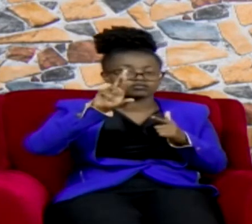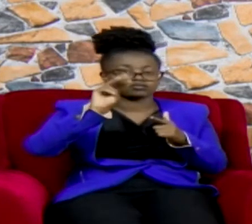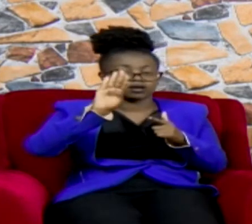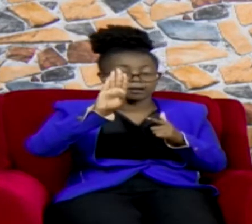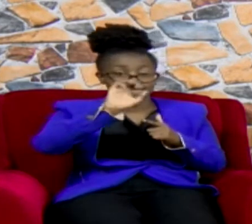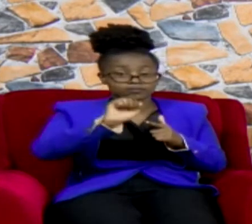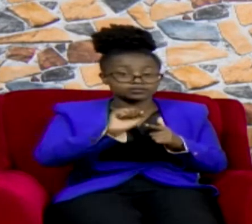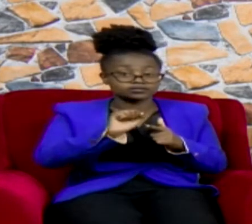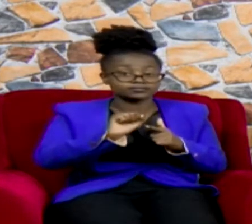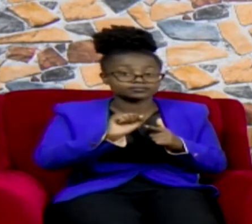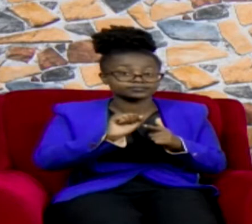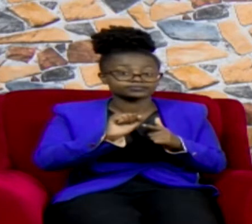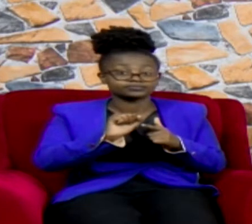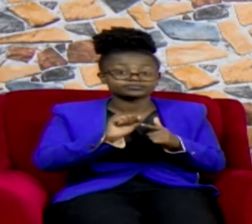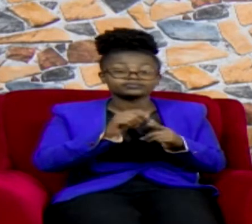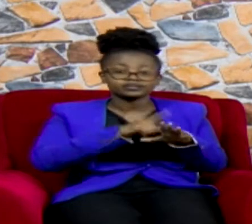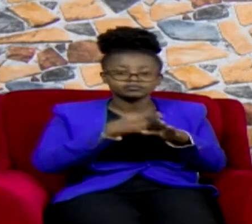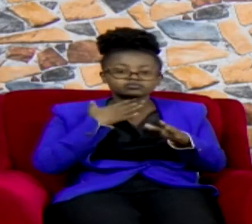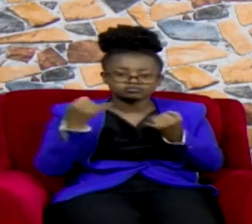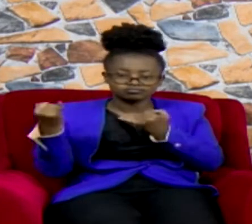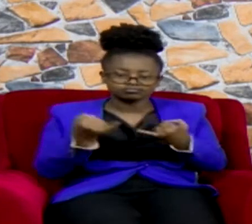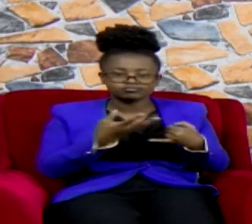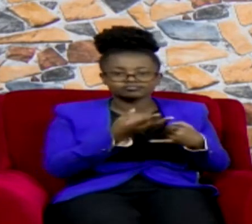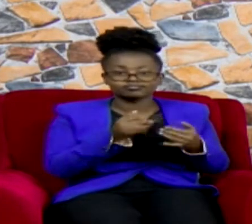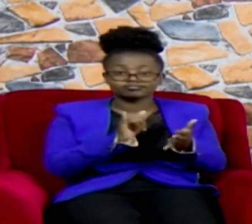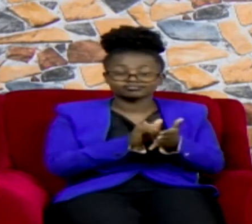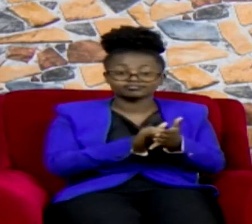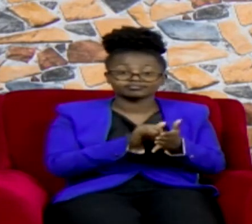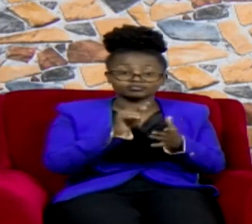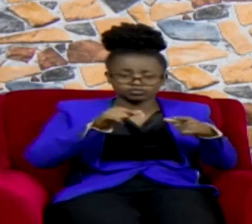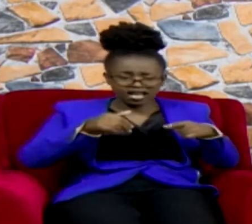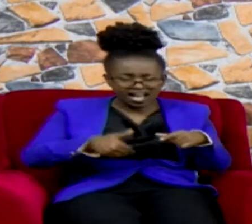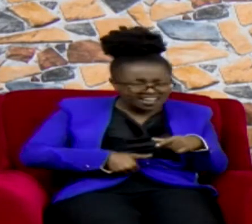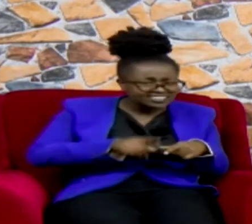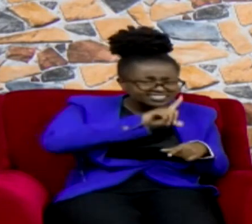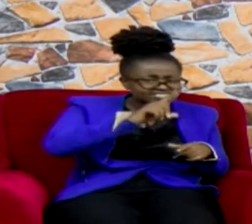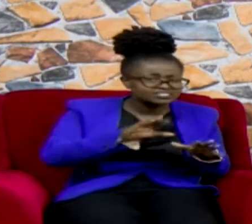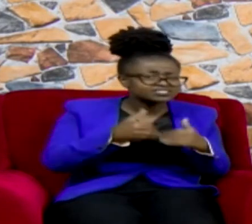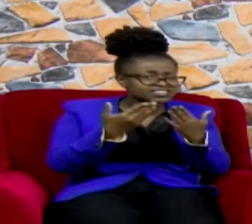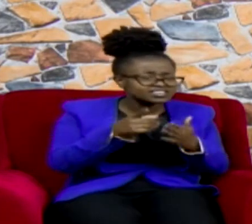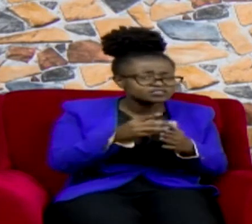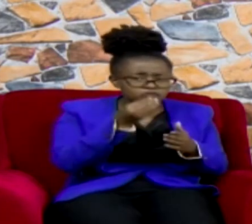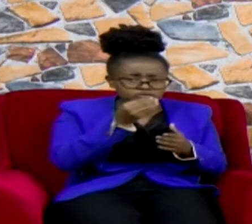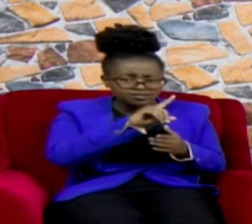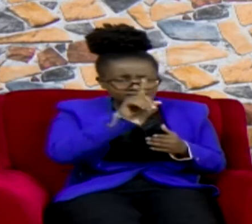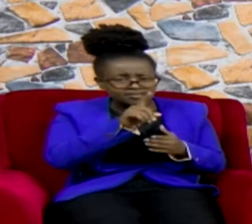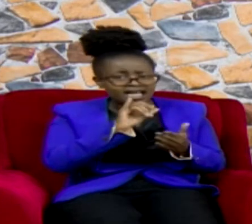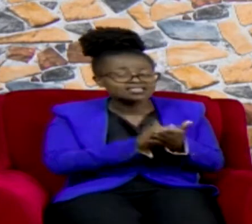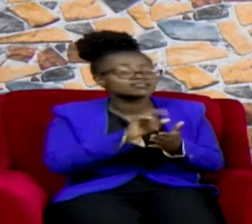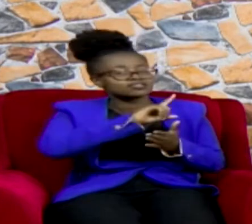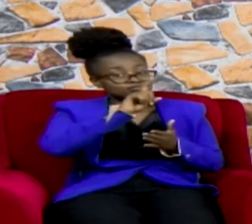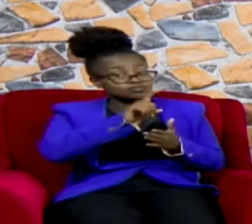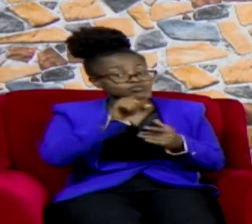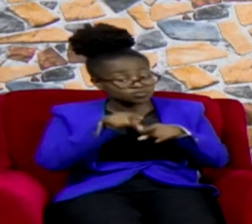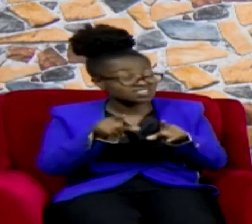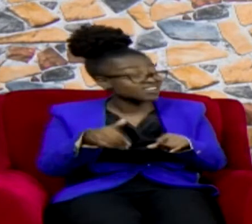with no choice. So like when I want to introduce that, then I'm like, okay, are you hungry? do I give you food? Like, that's the question. Are